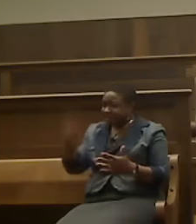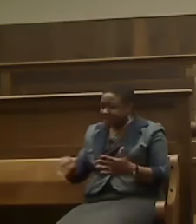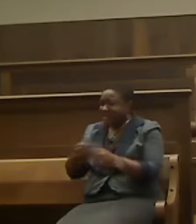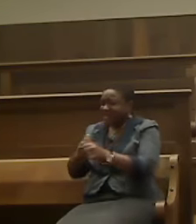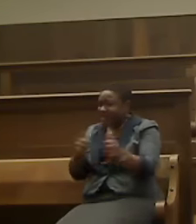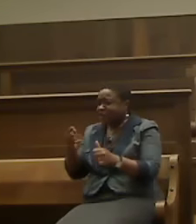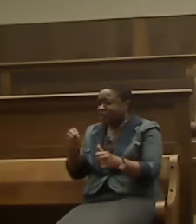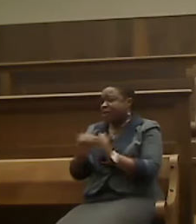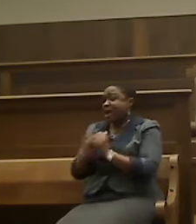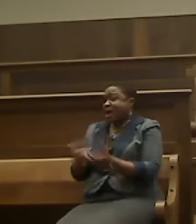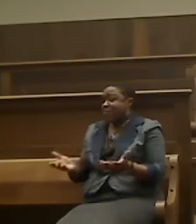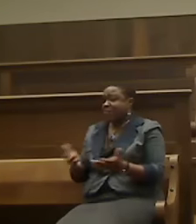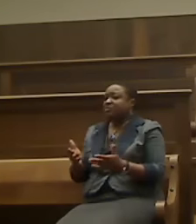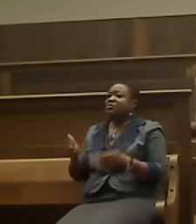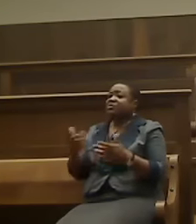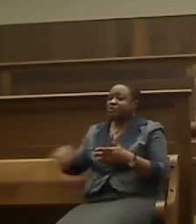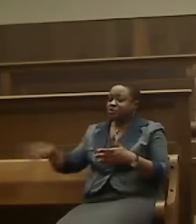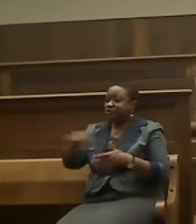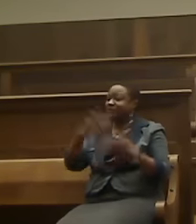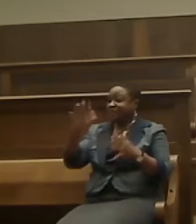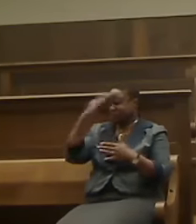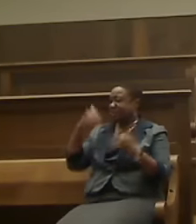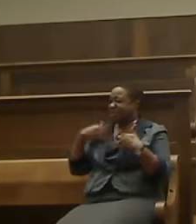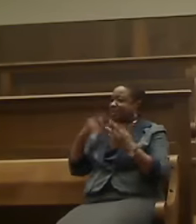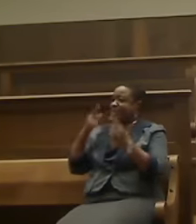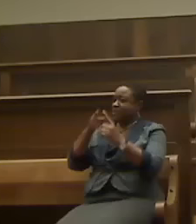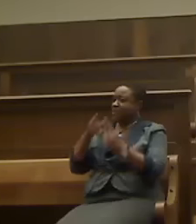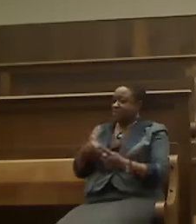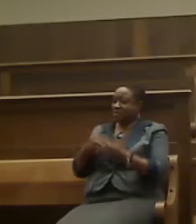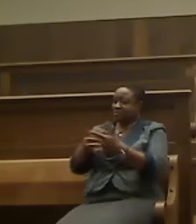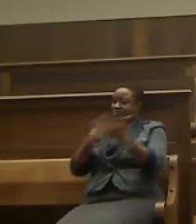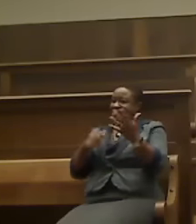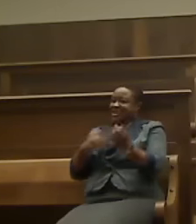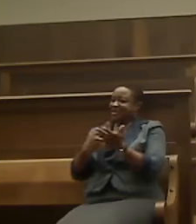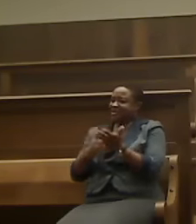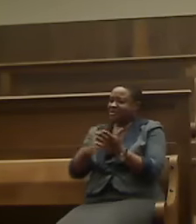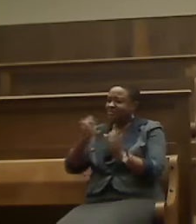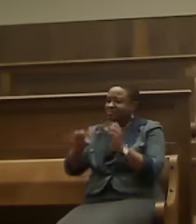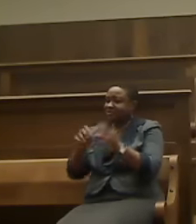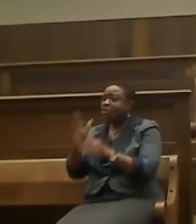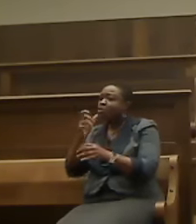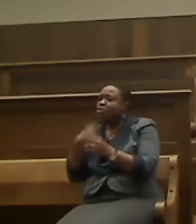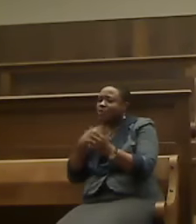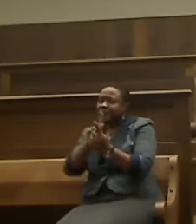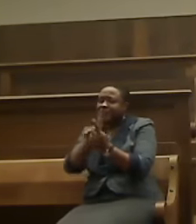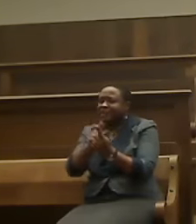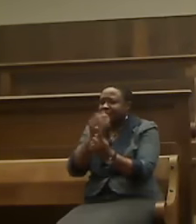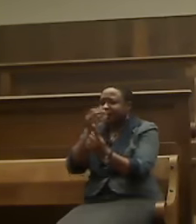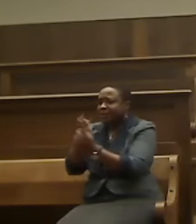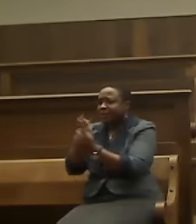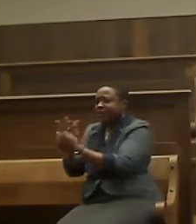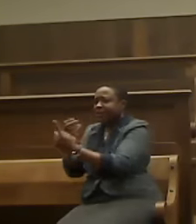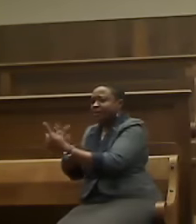GMOs? Well, first of all, you already know we have the talking points. Who do we go for? We go for